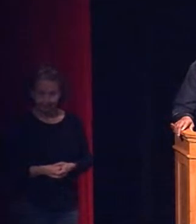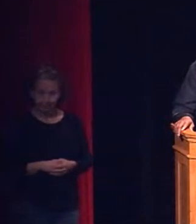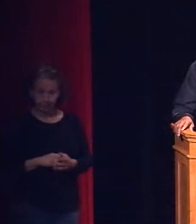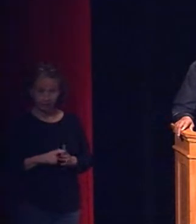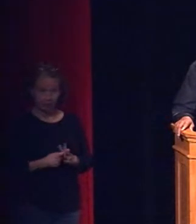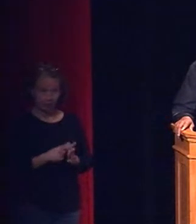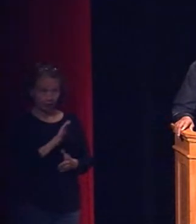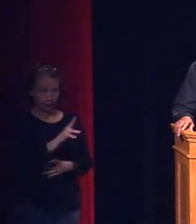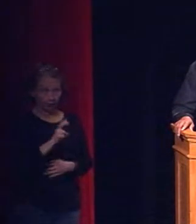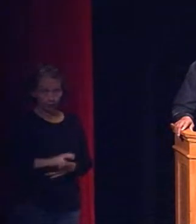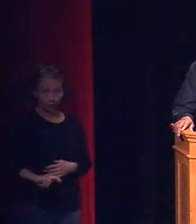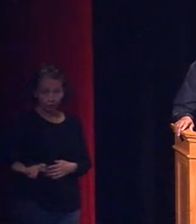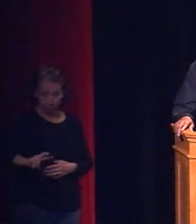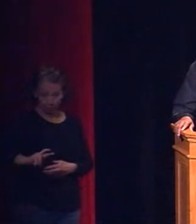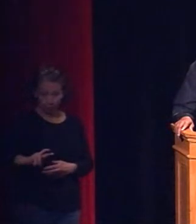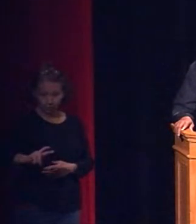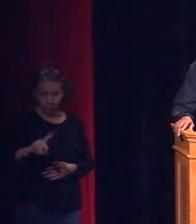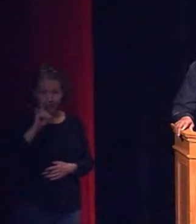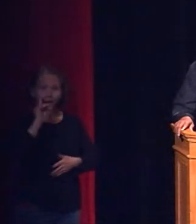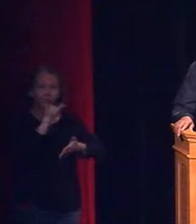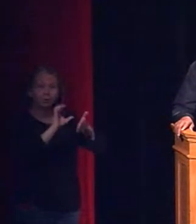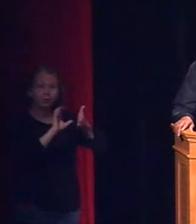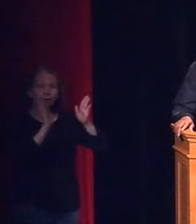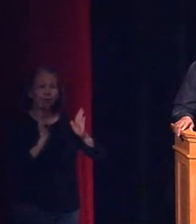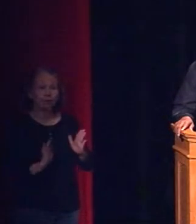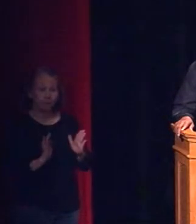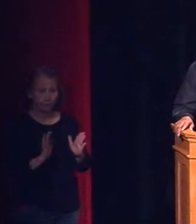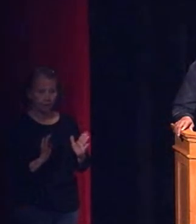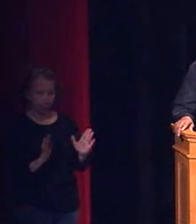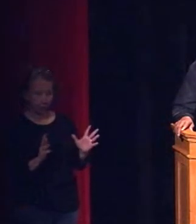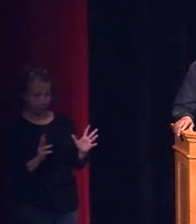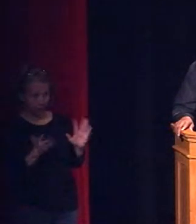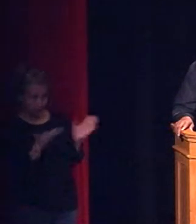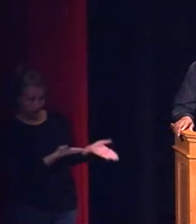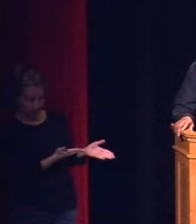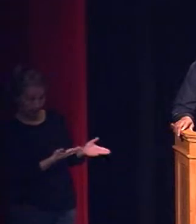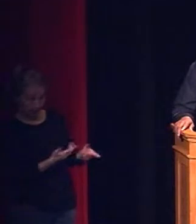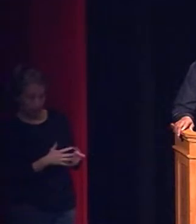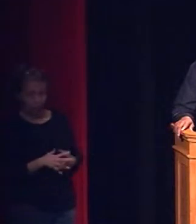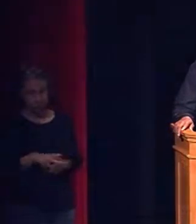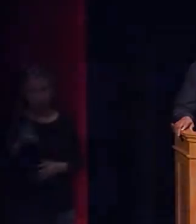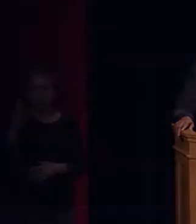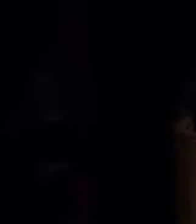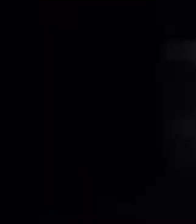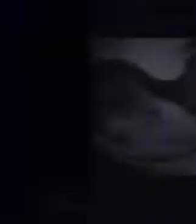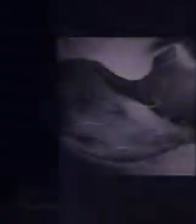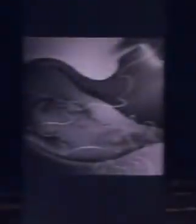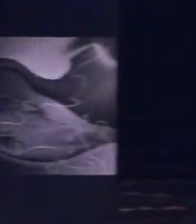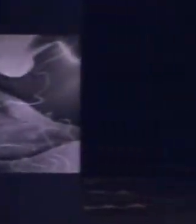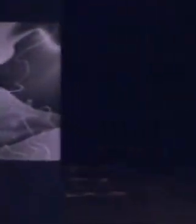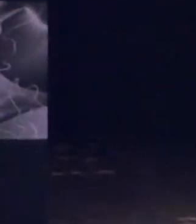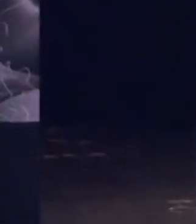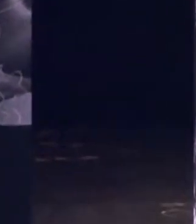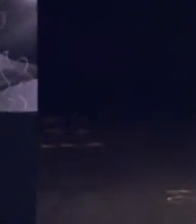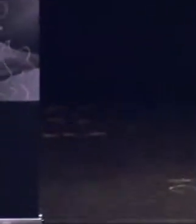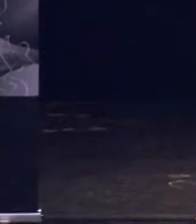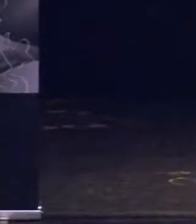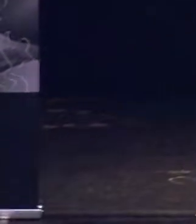her journey as a choreographer. The piece is called Untitled.